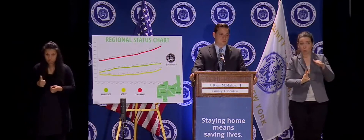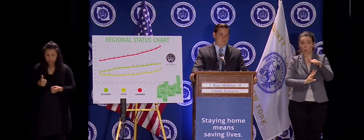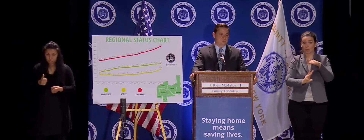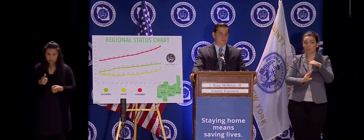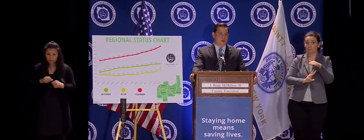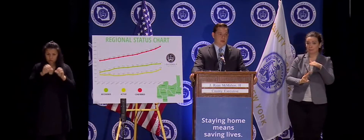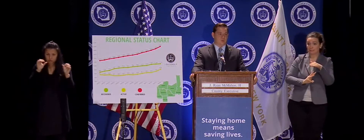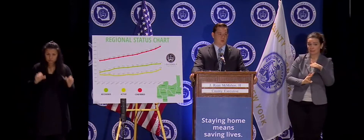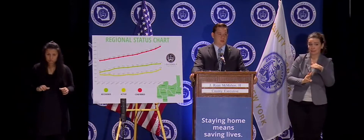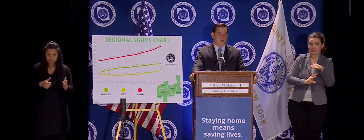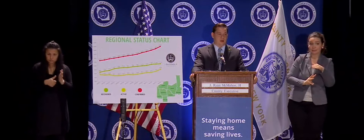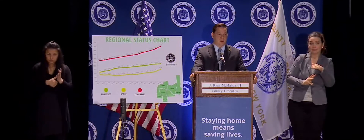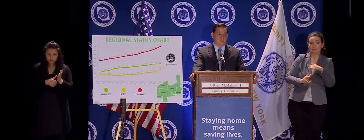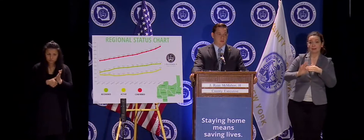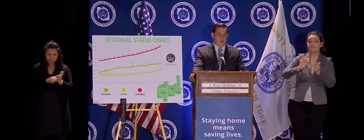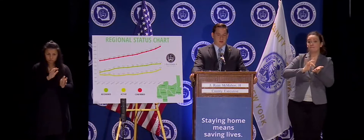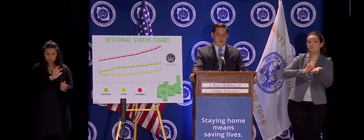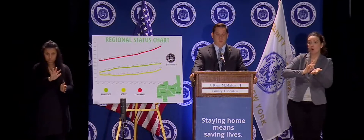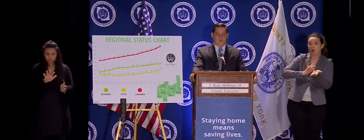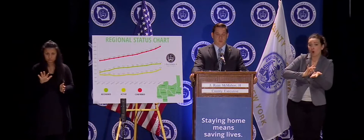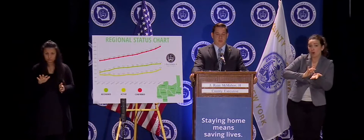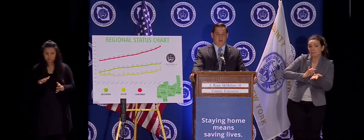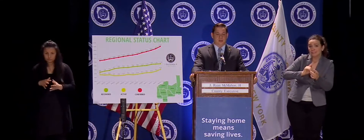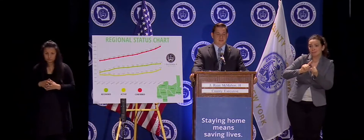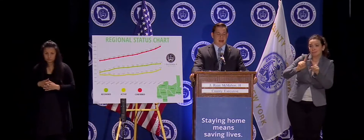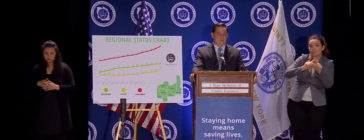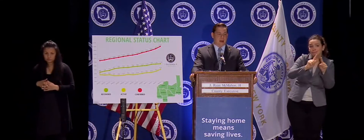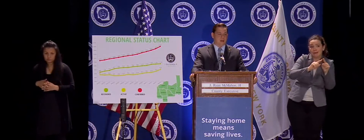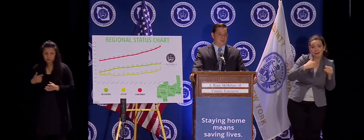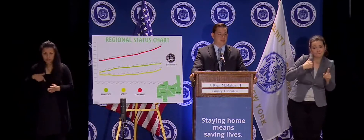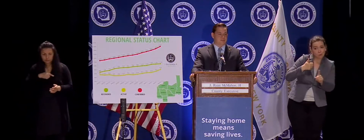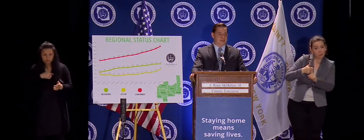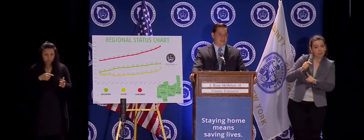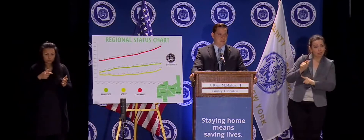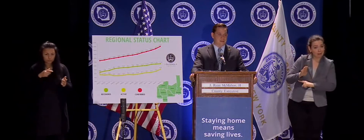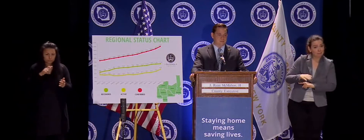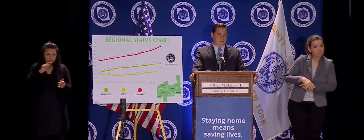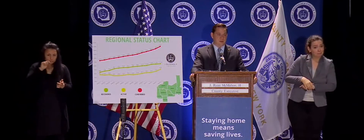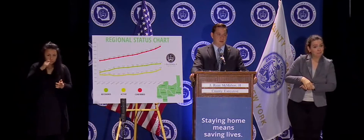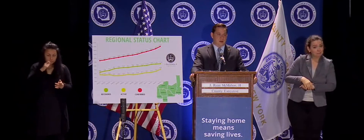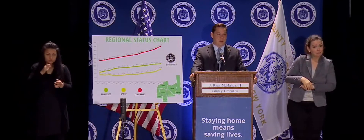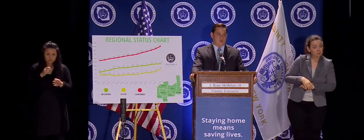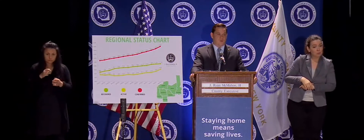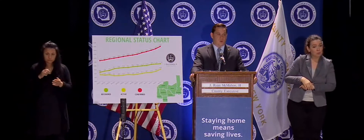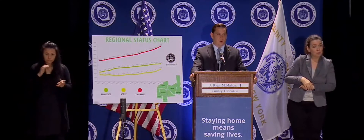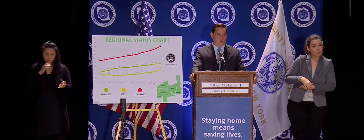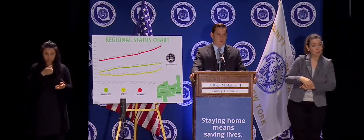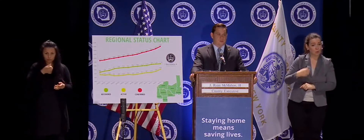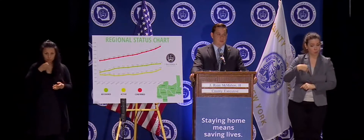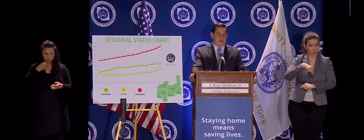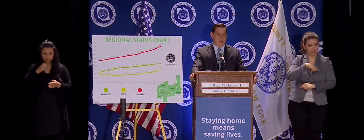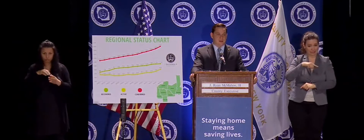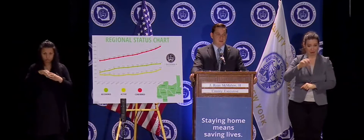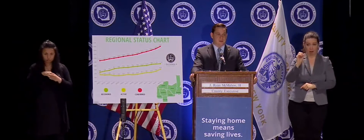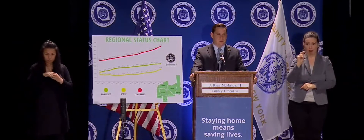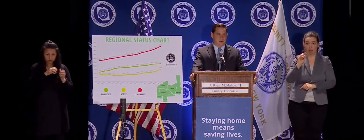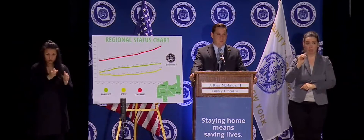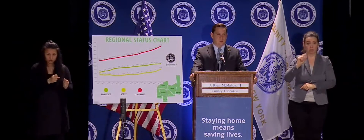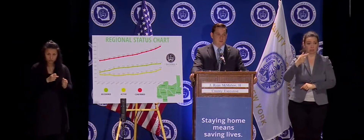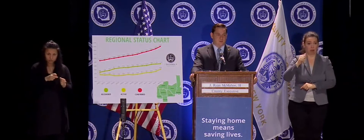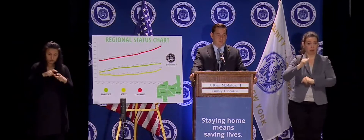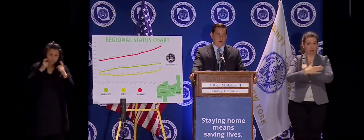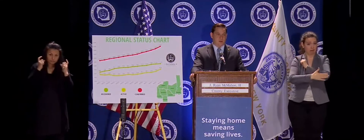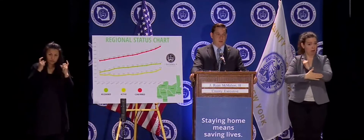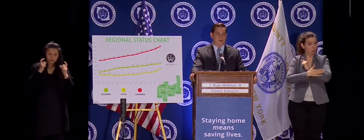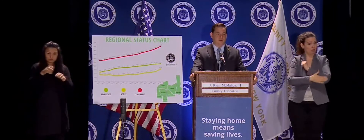reserves, and we are going to be stockpiling PPE for today and